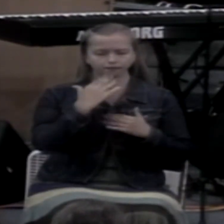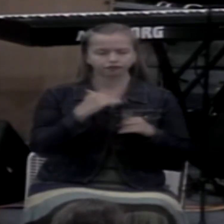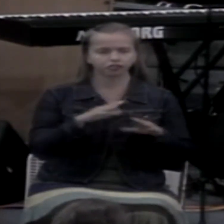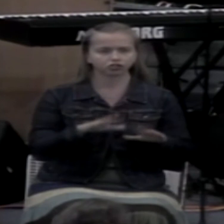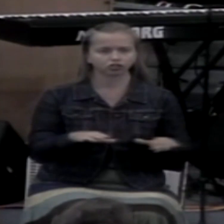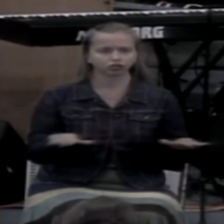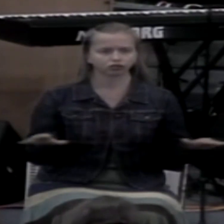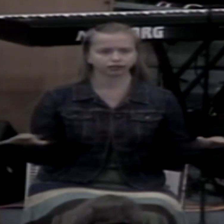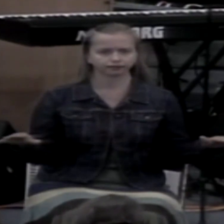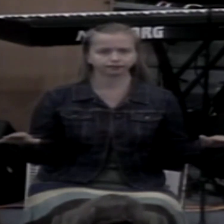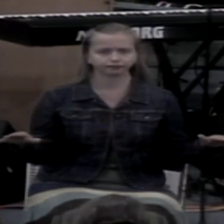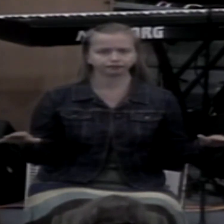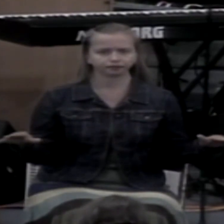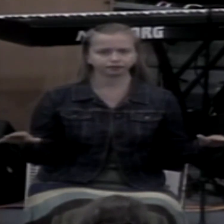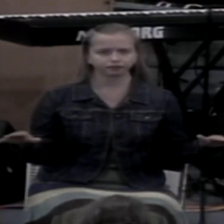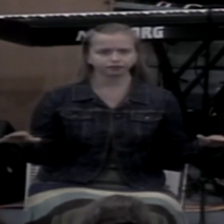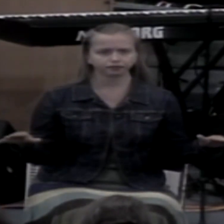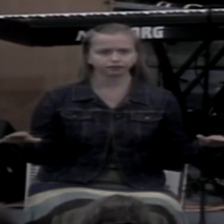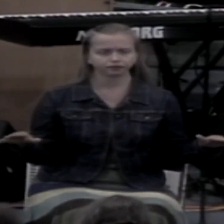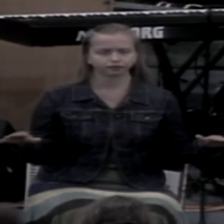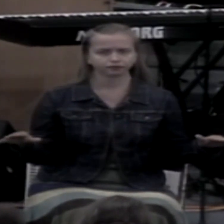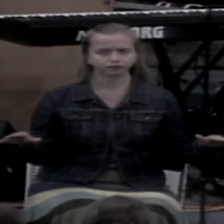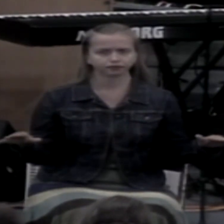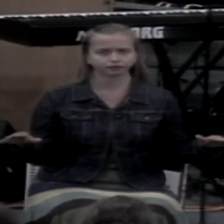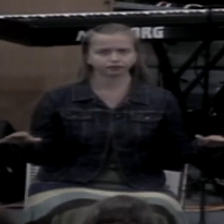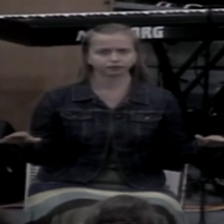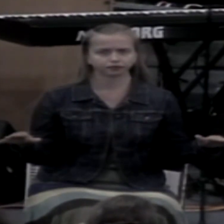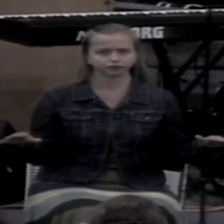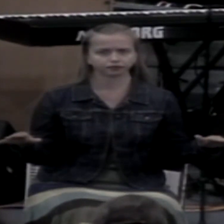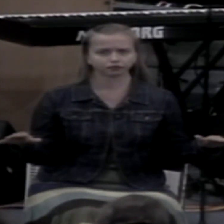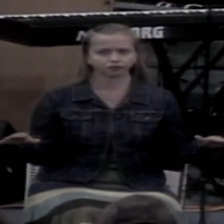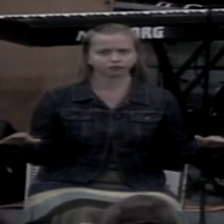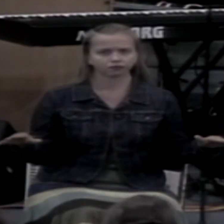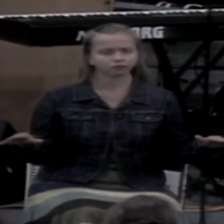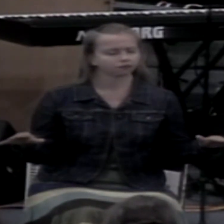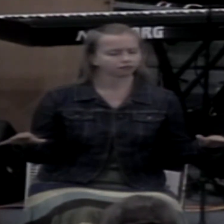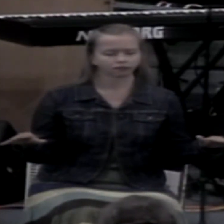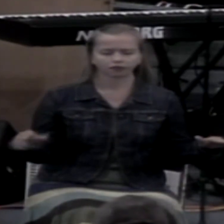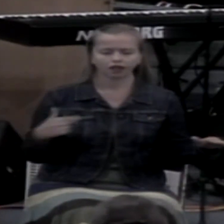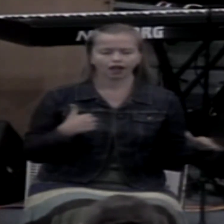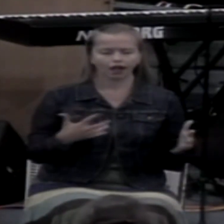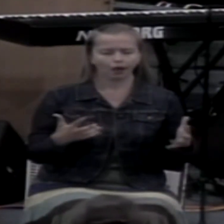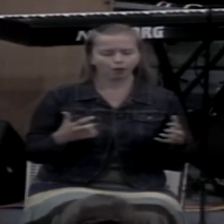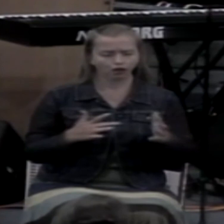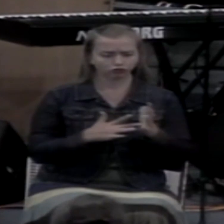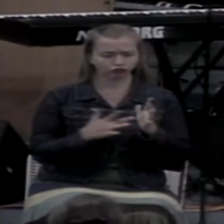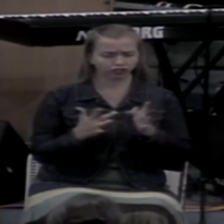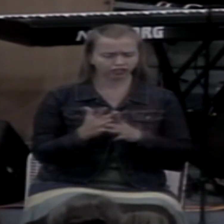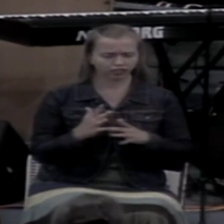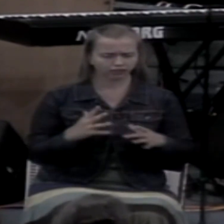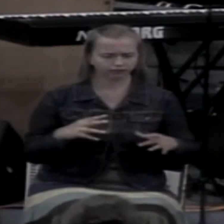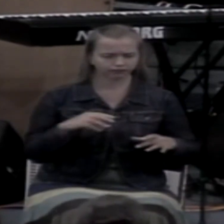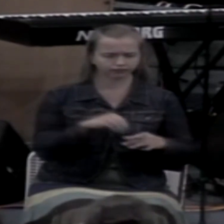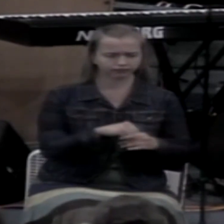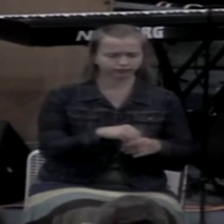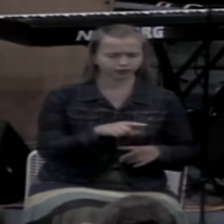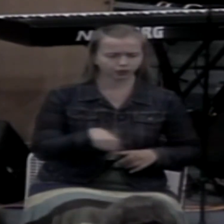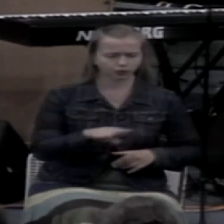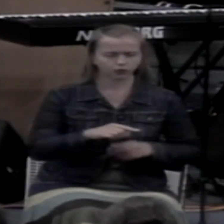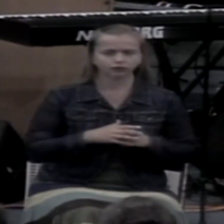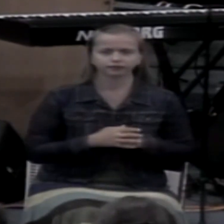control my thinking, I control my words. If I control my words, I control my actions. If I control